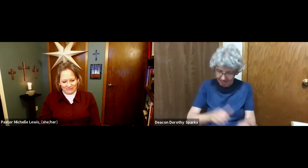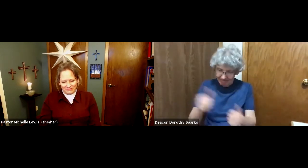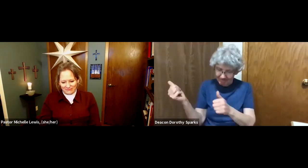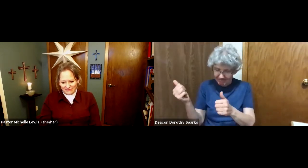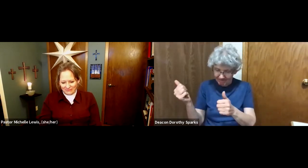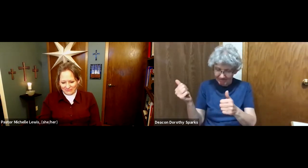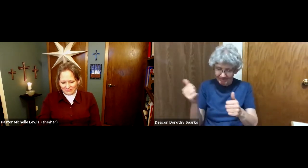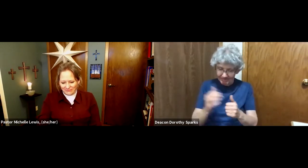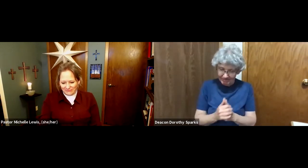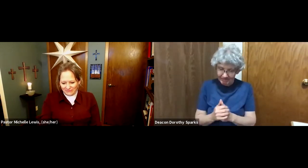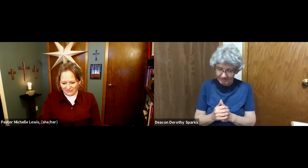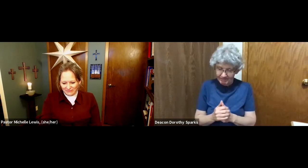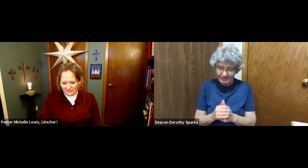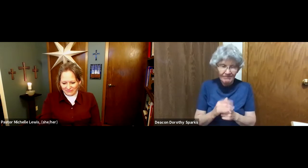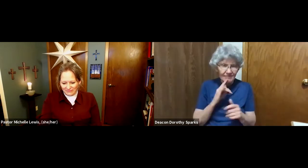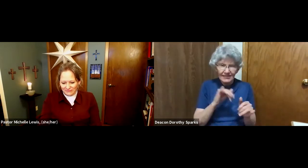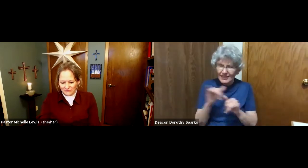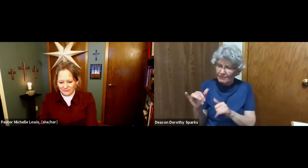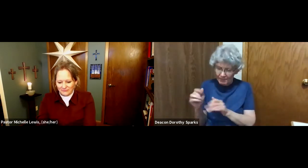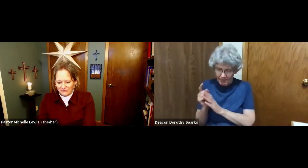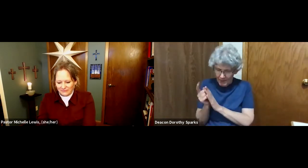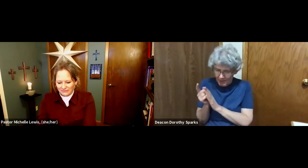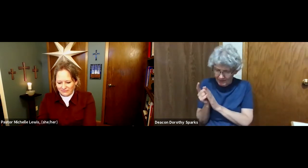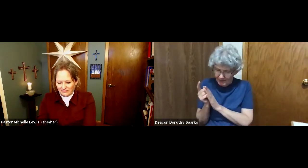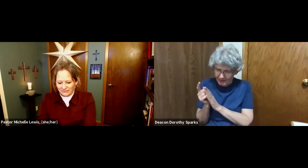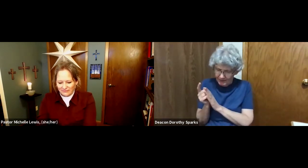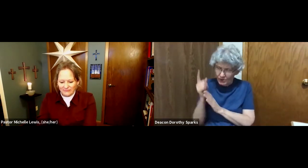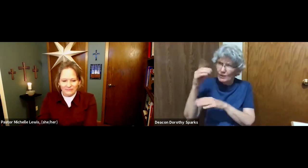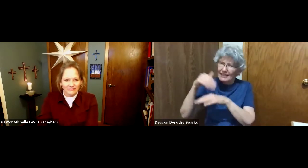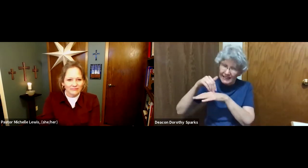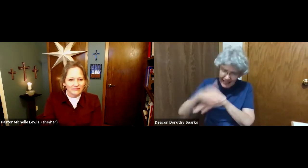At the river, John baptized Jesus,